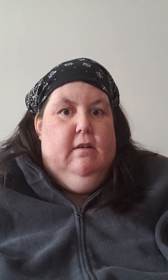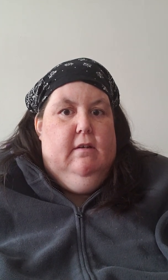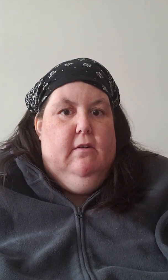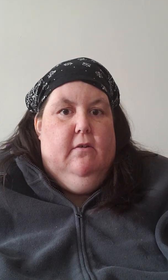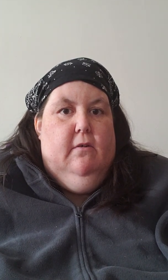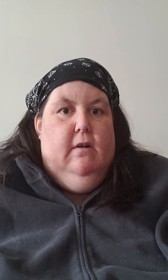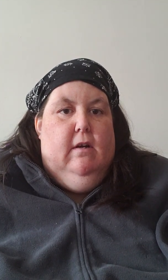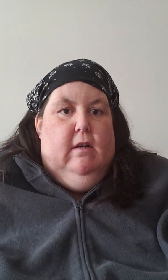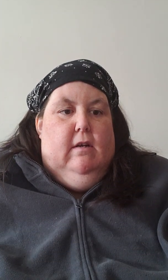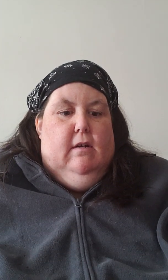kid,